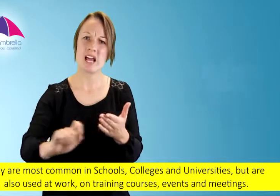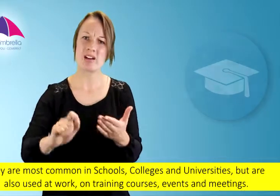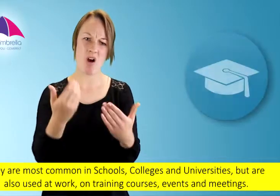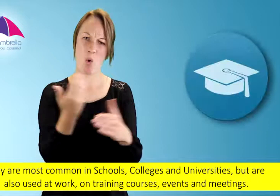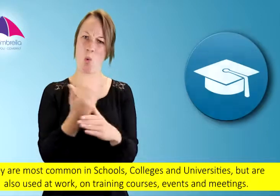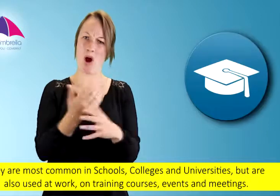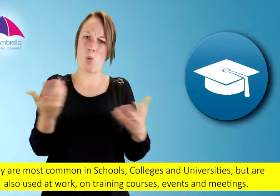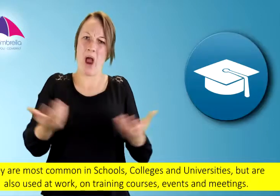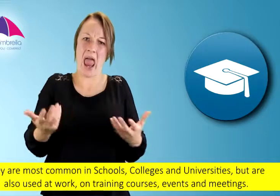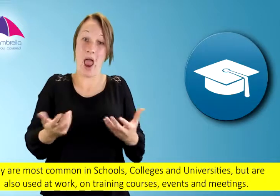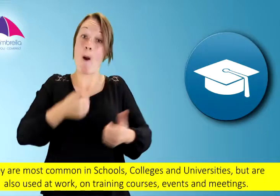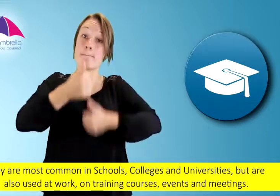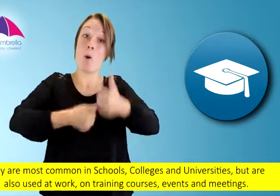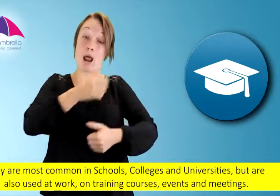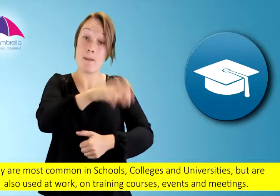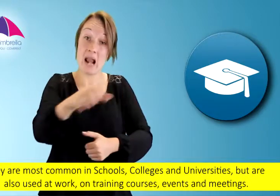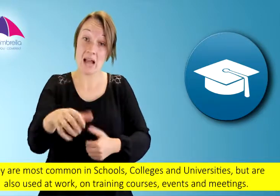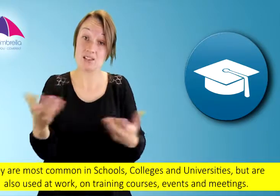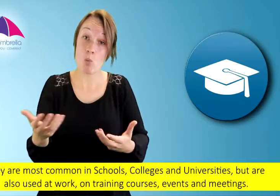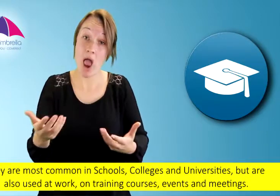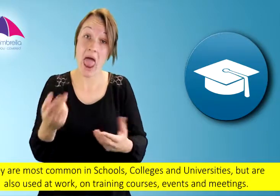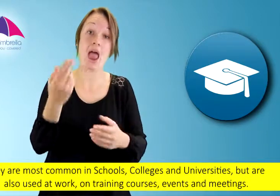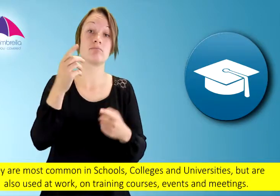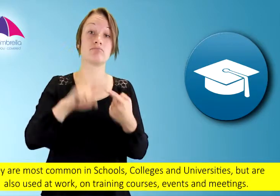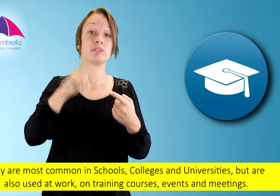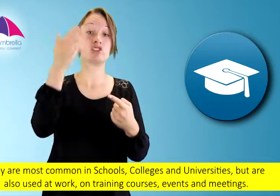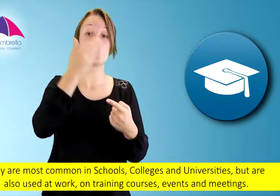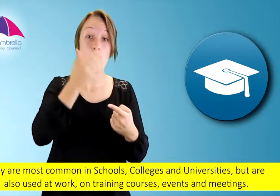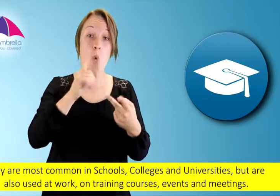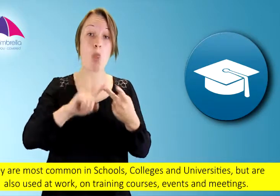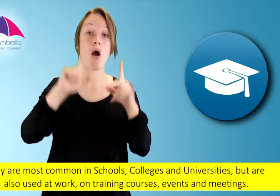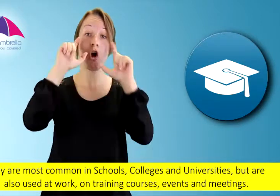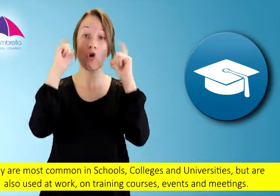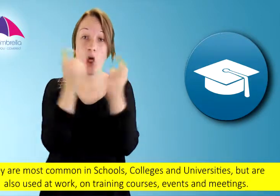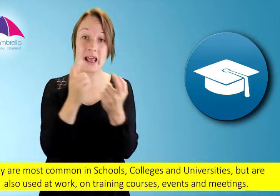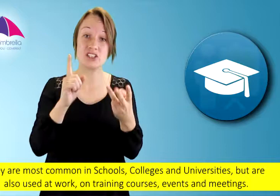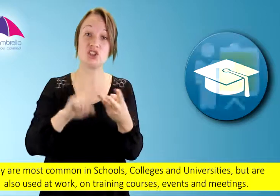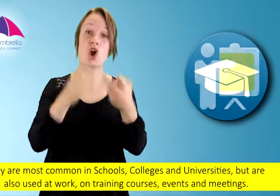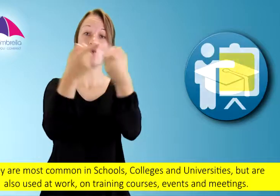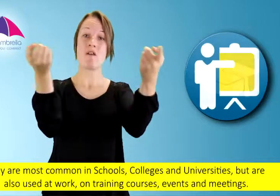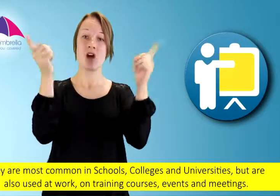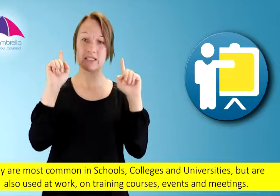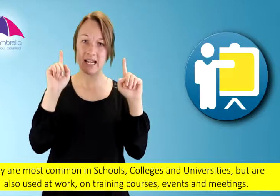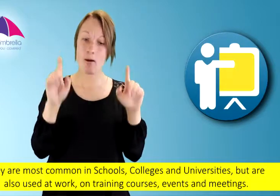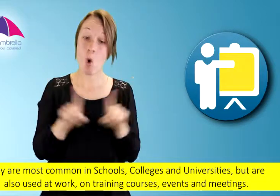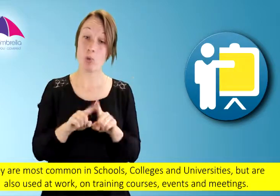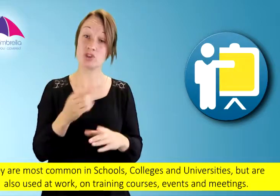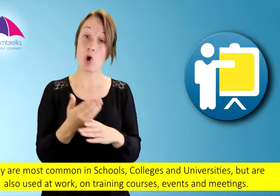They are most common in schools, colleges, universities, but they are also used at work, on training courses,